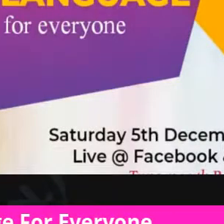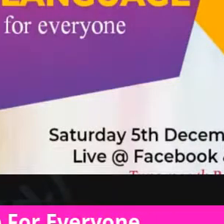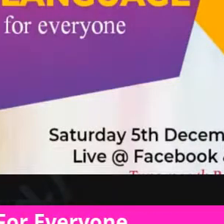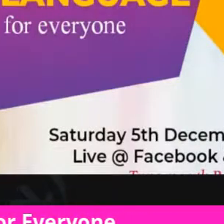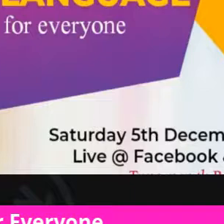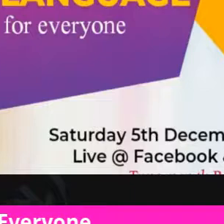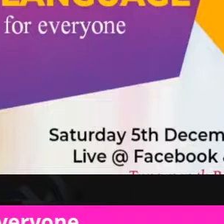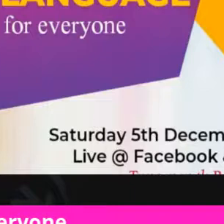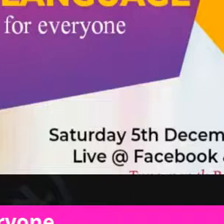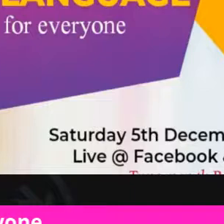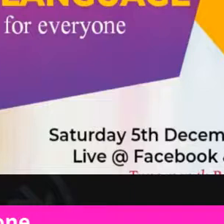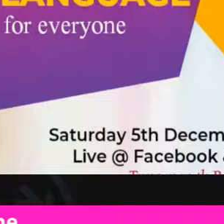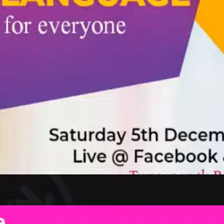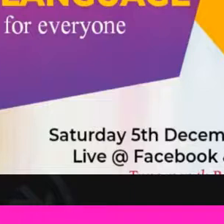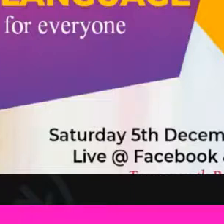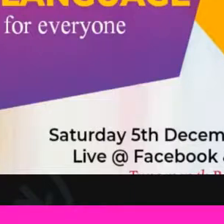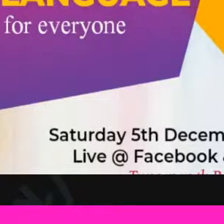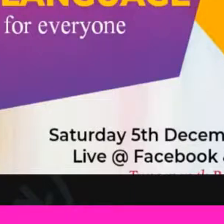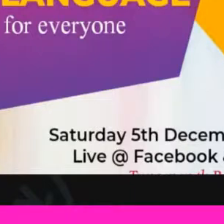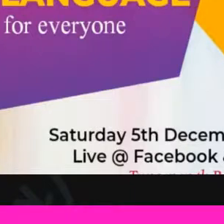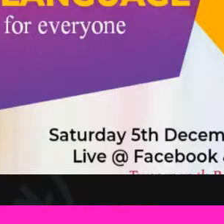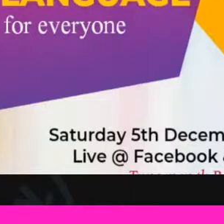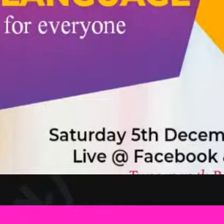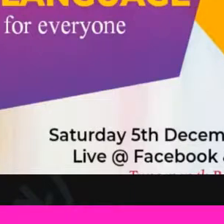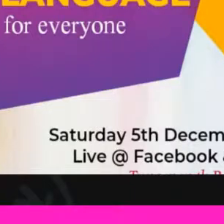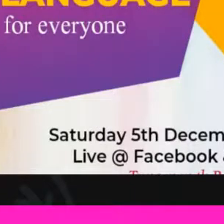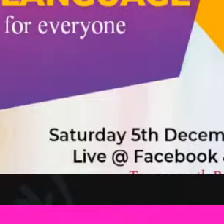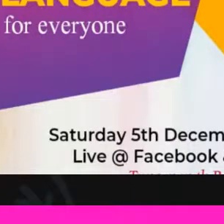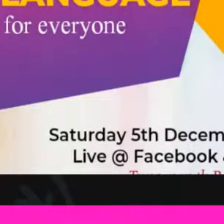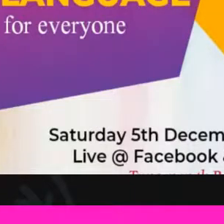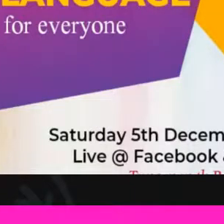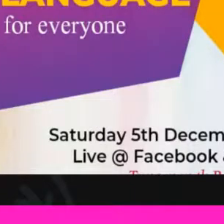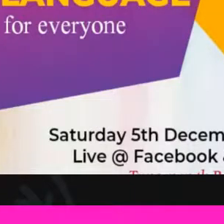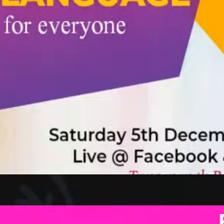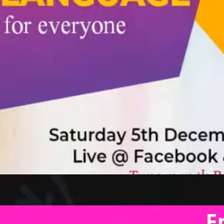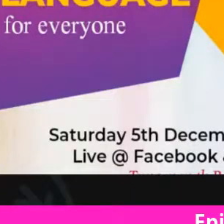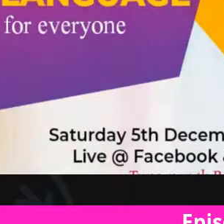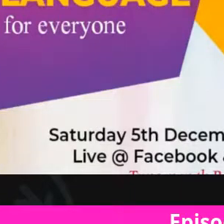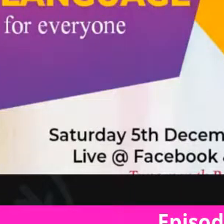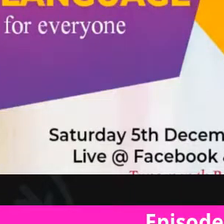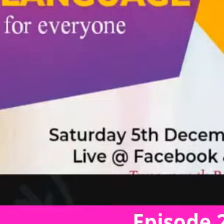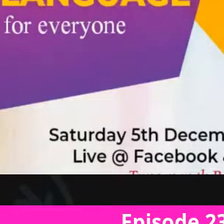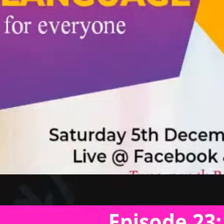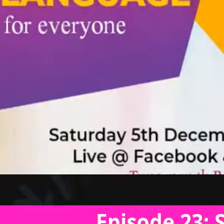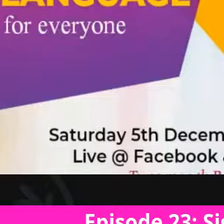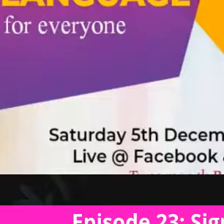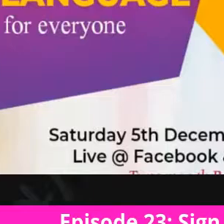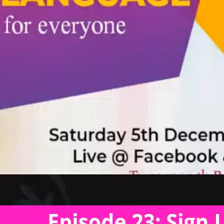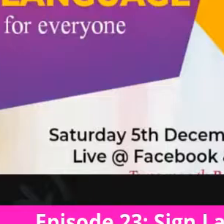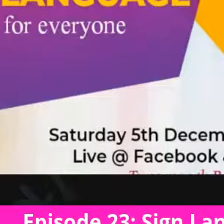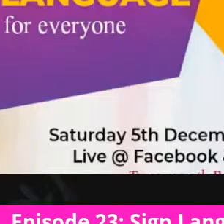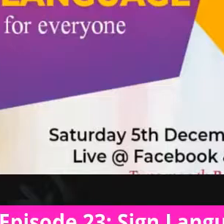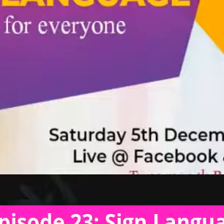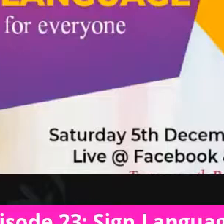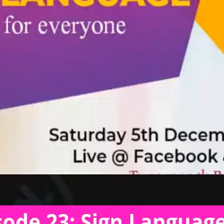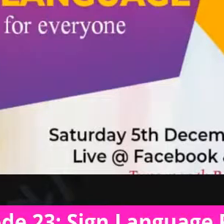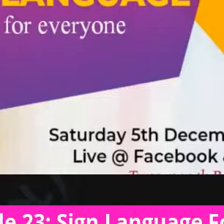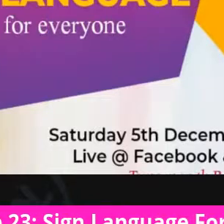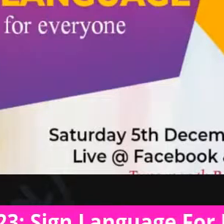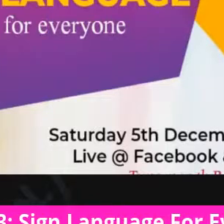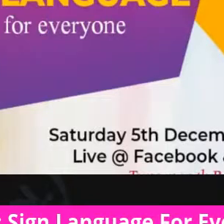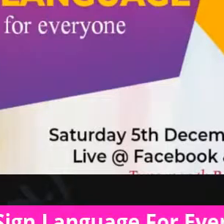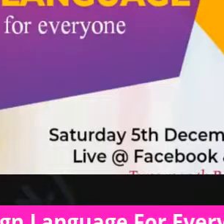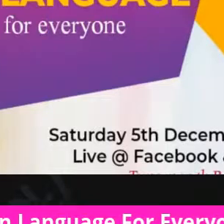for everyone. And our Mhm. panelist is. Our panelist is Mrs. Gauri Armugam. She is a special education